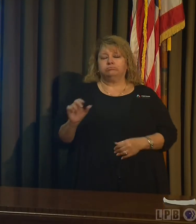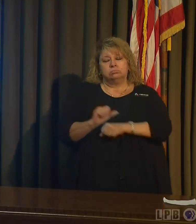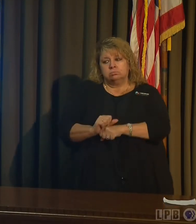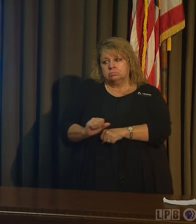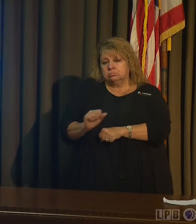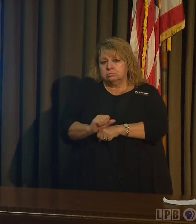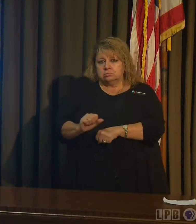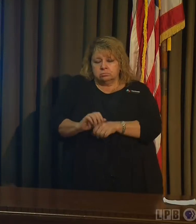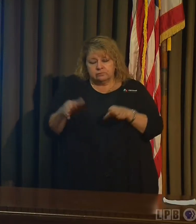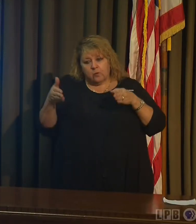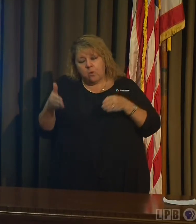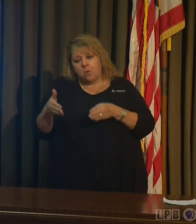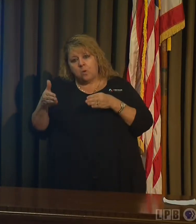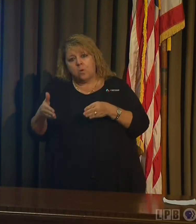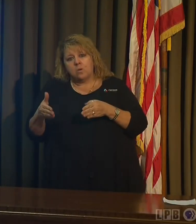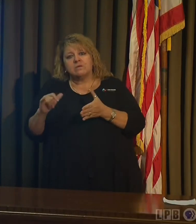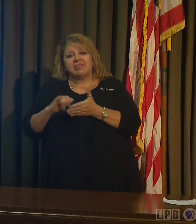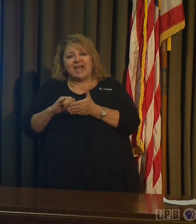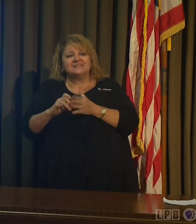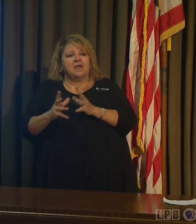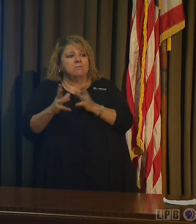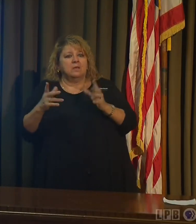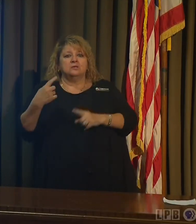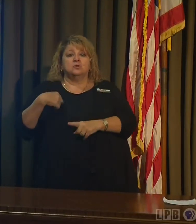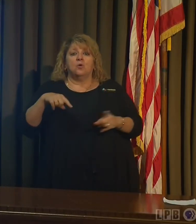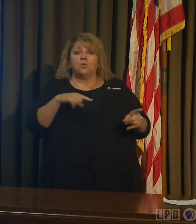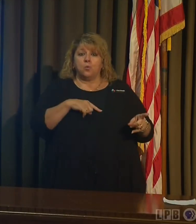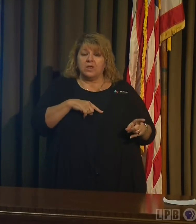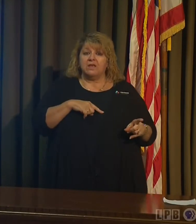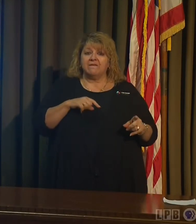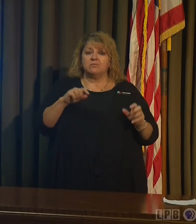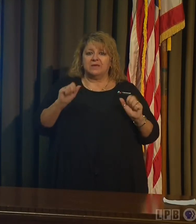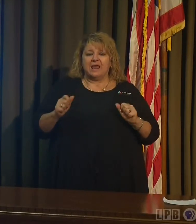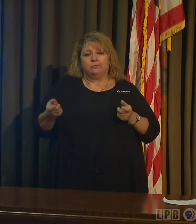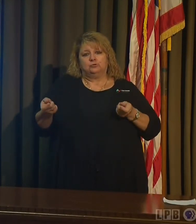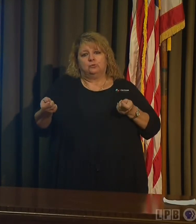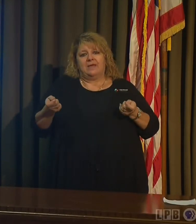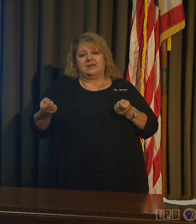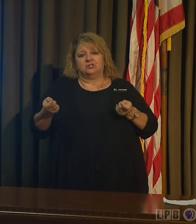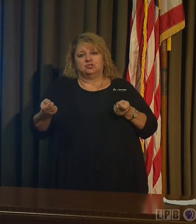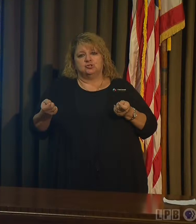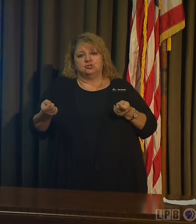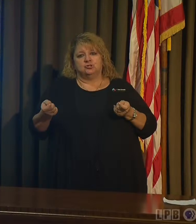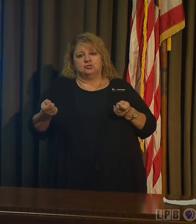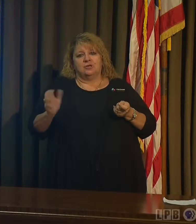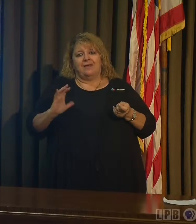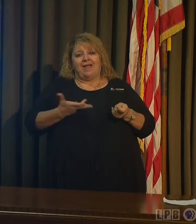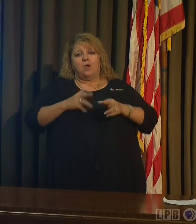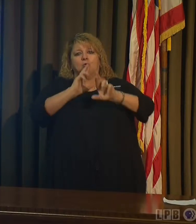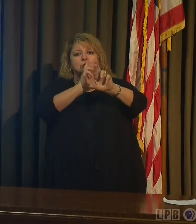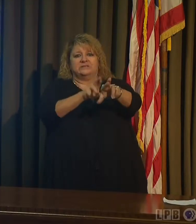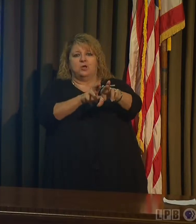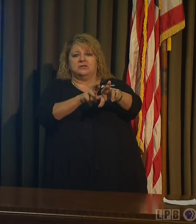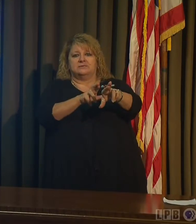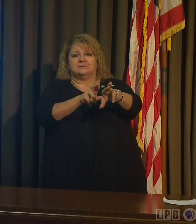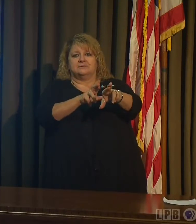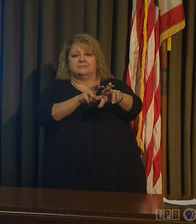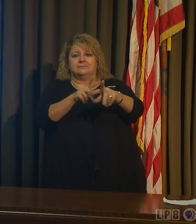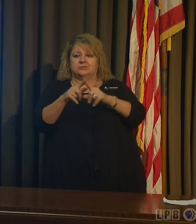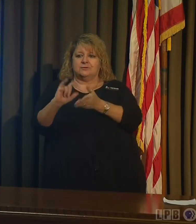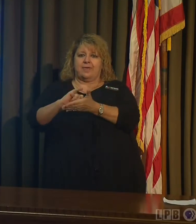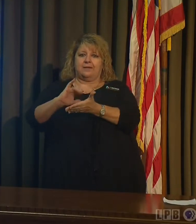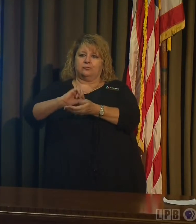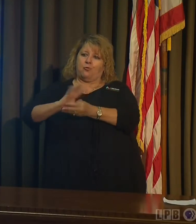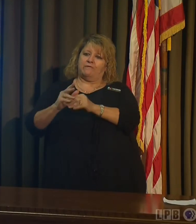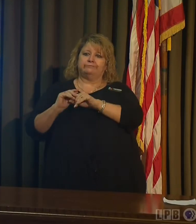but it's an indication of the degree to which we've been able to more or less manage our response to COVID-19